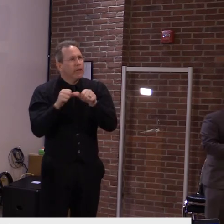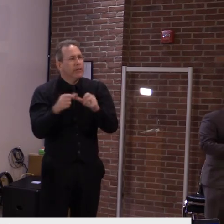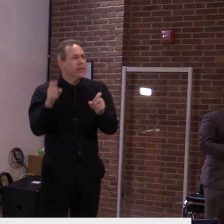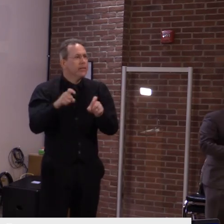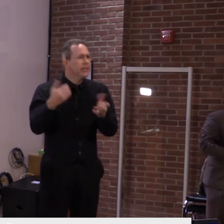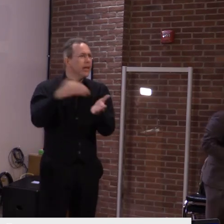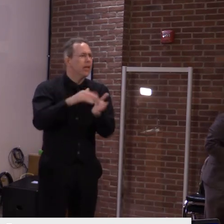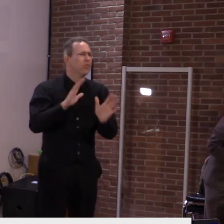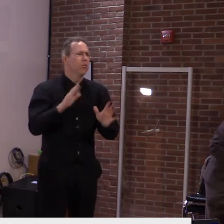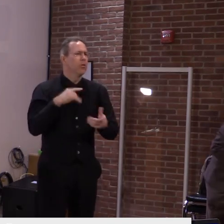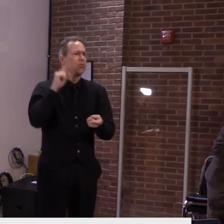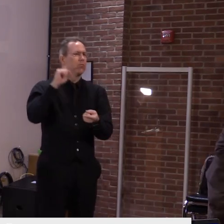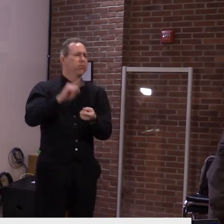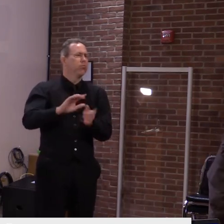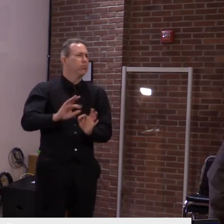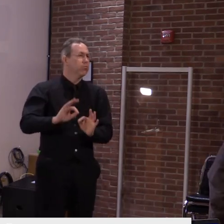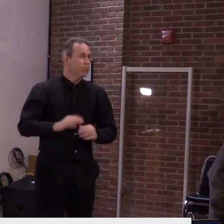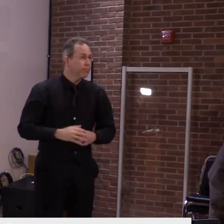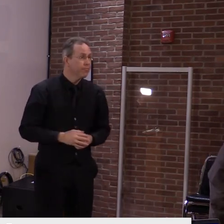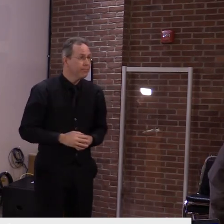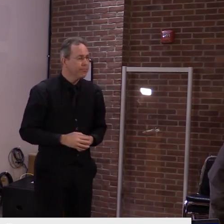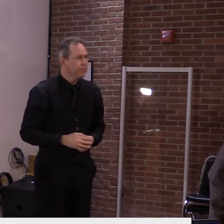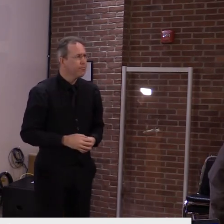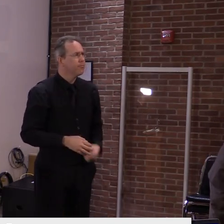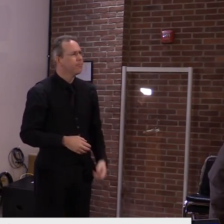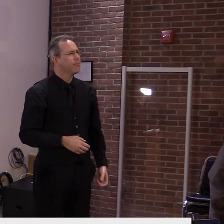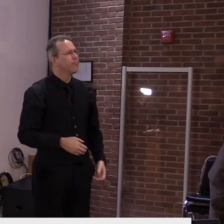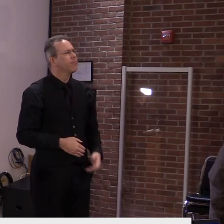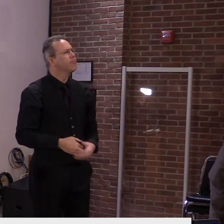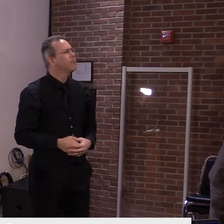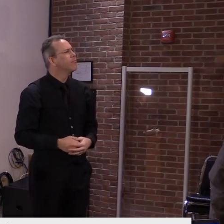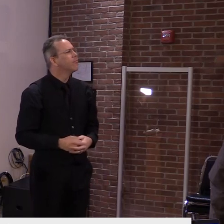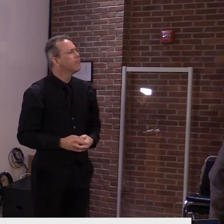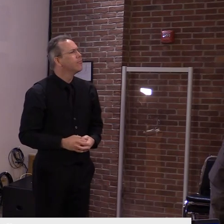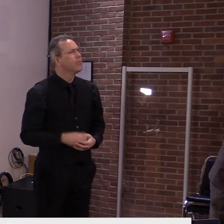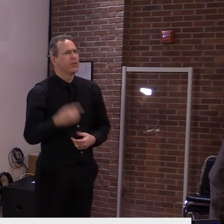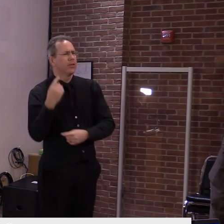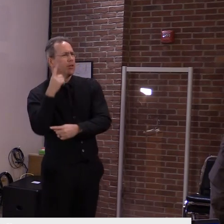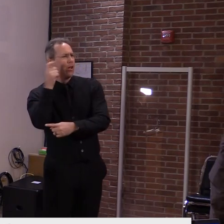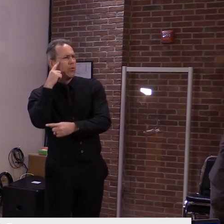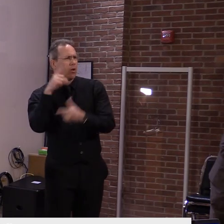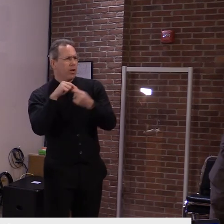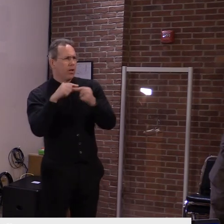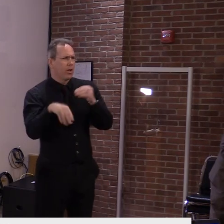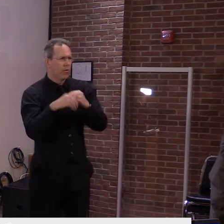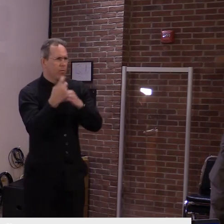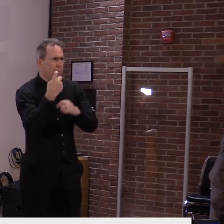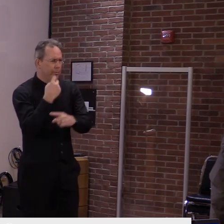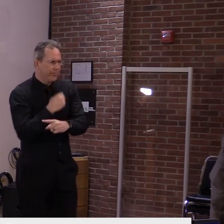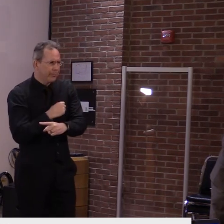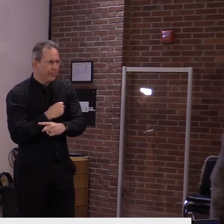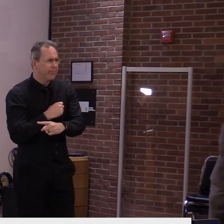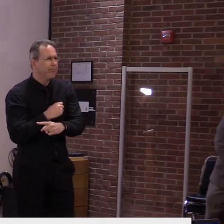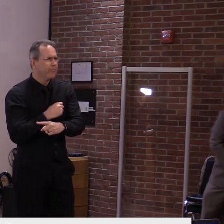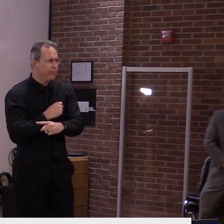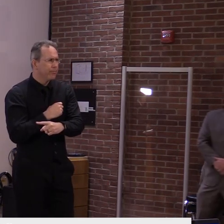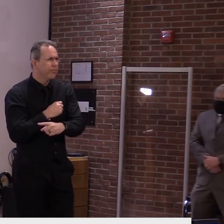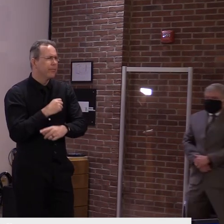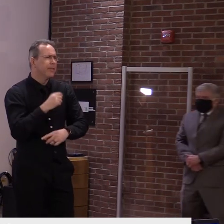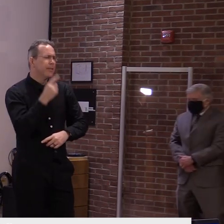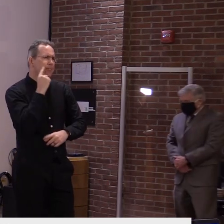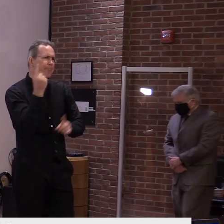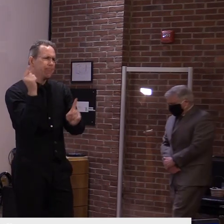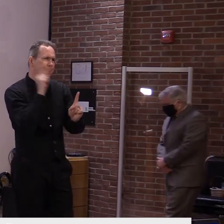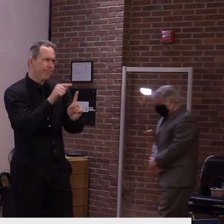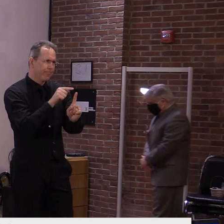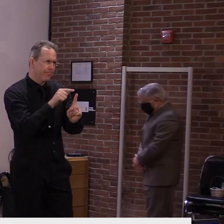Thank you. I just want to, again, reflect on the Johnson & Johnson vaccine, since you asked about it in a